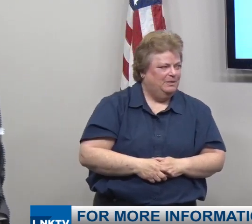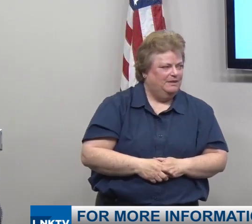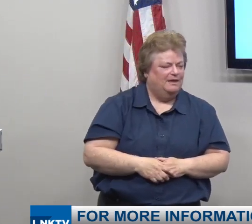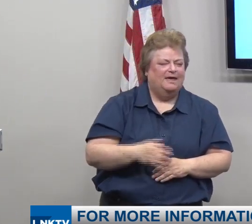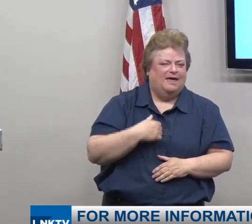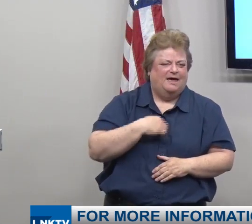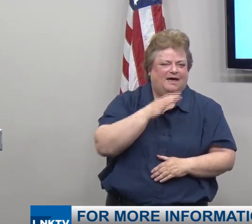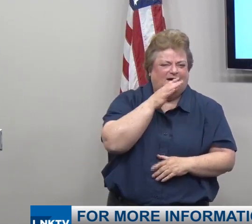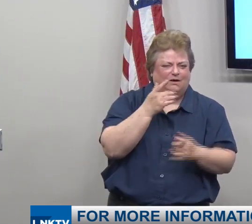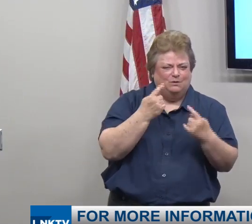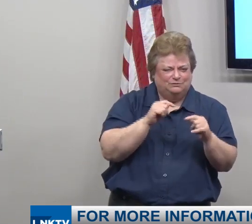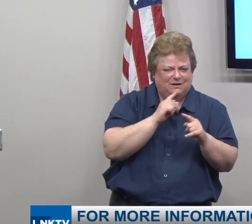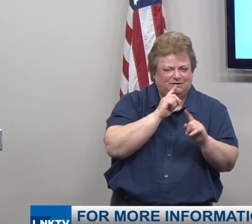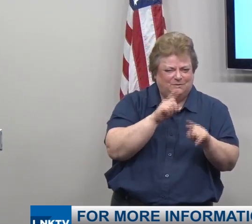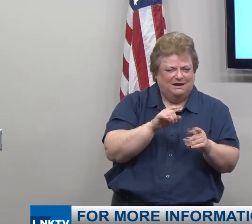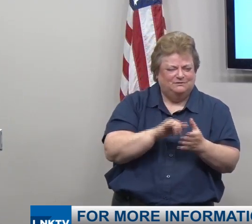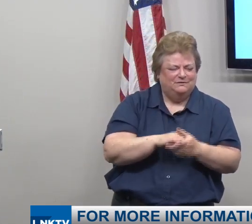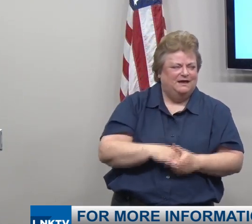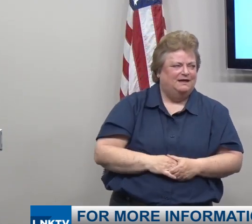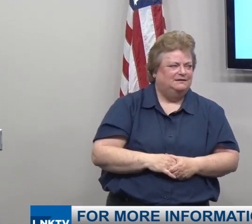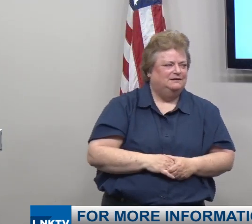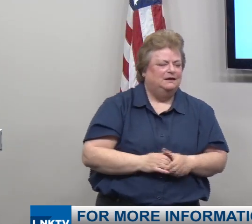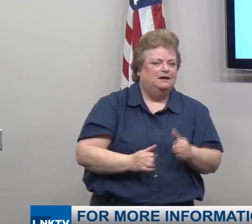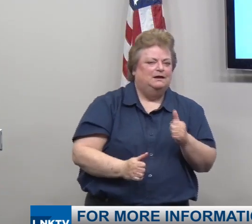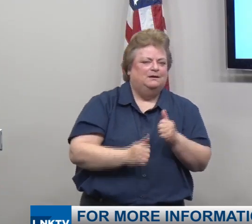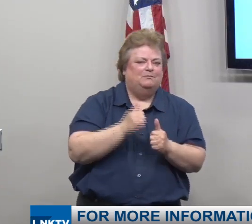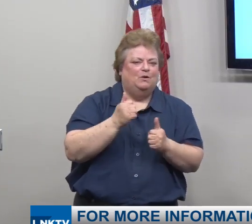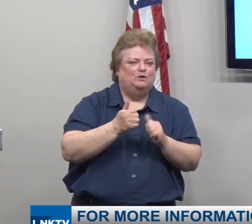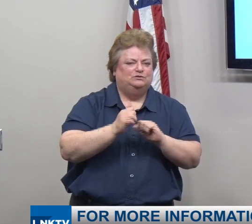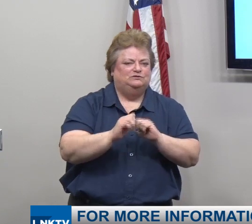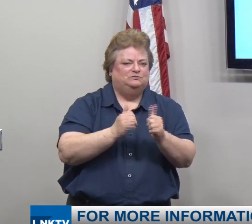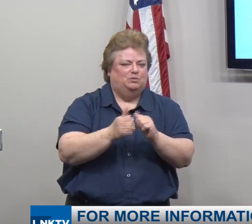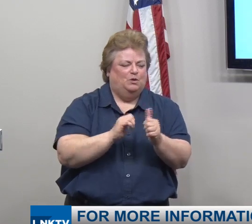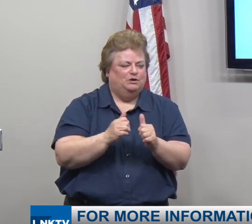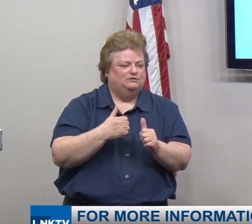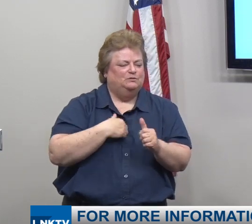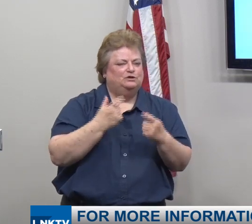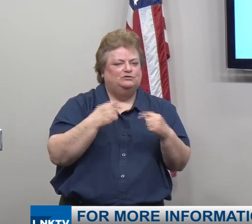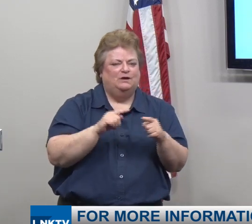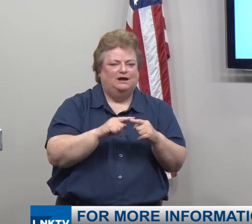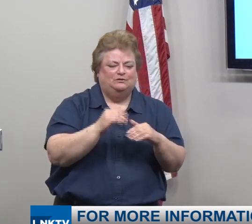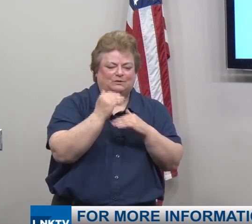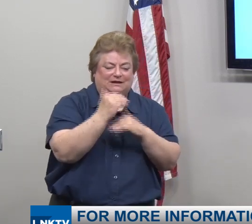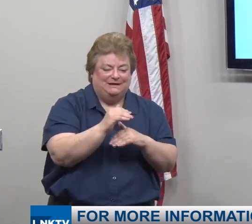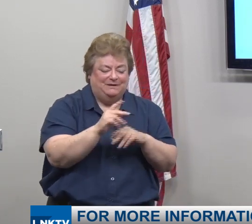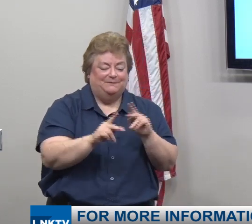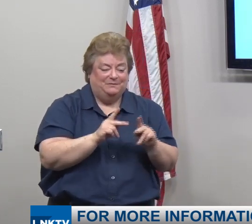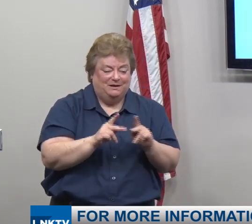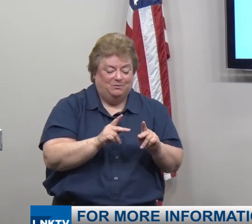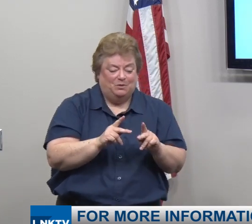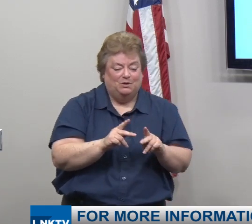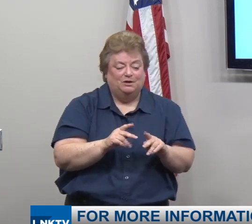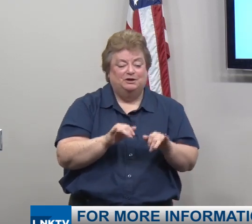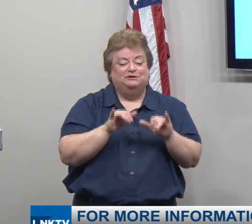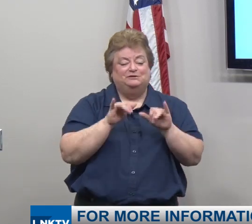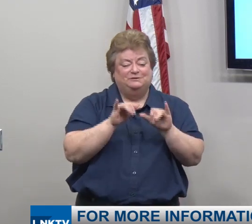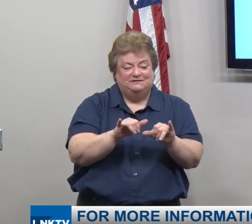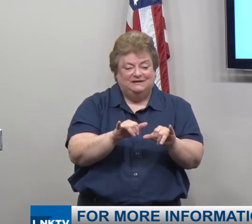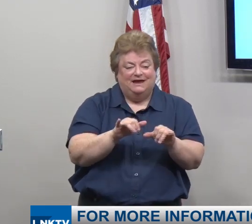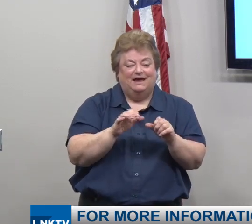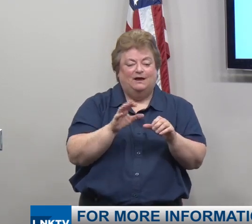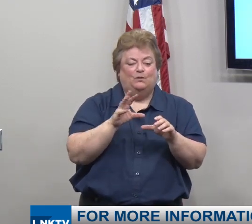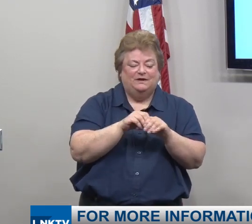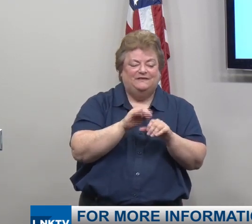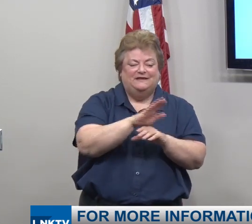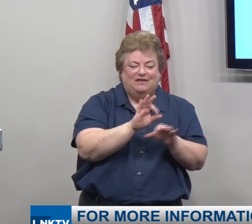I'll try to answer that. You know, most sports, remember, we're trying to limit people and stay within their own